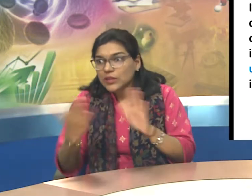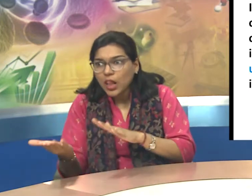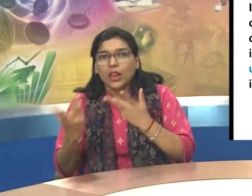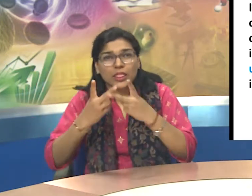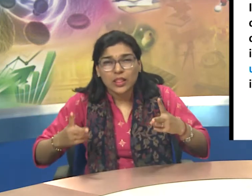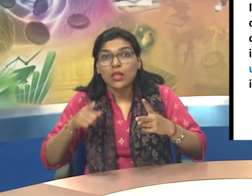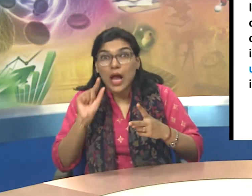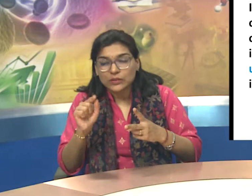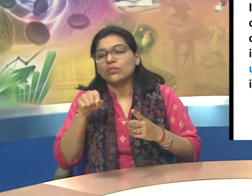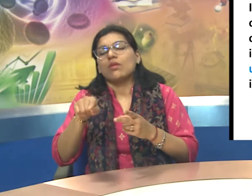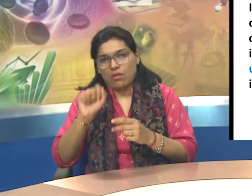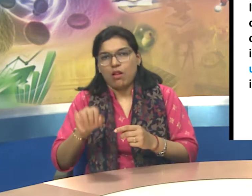to